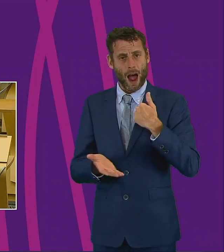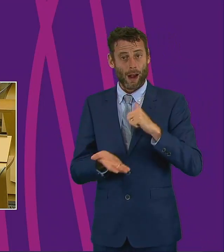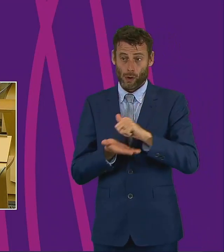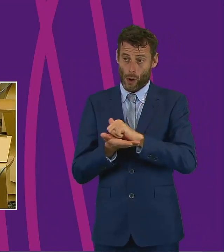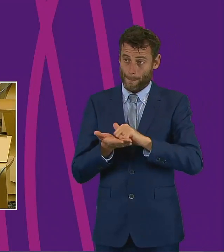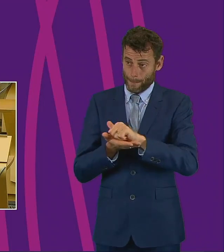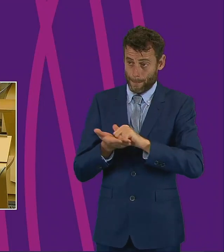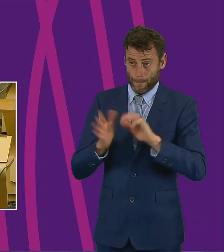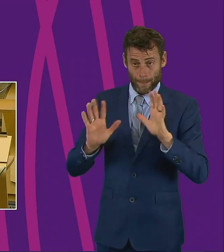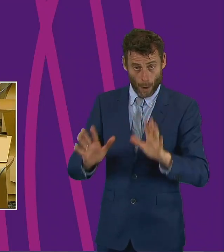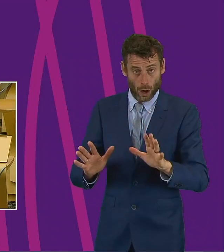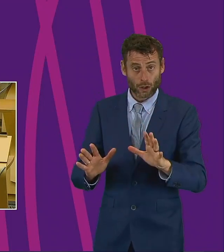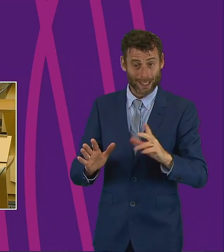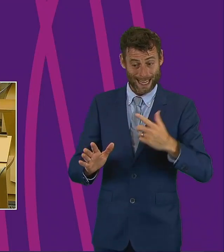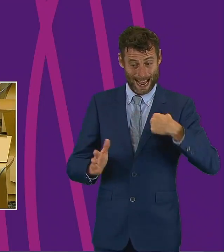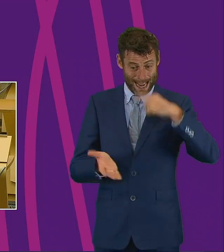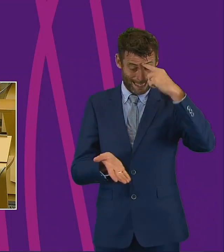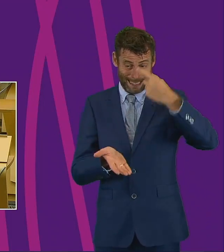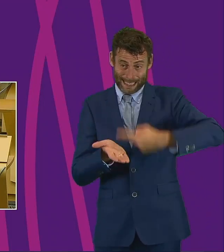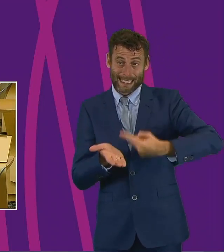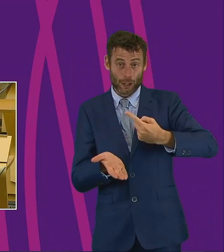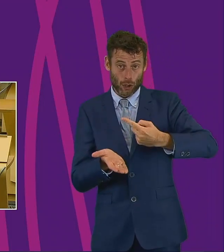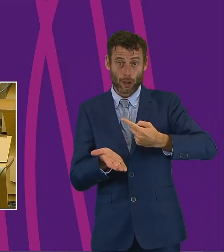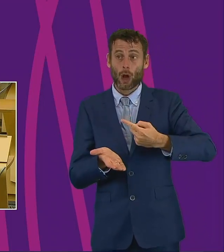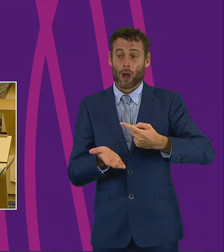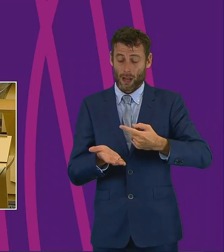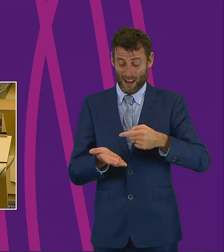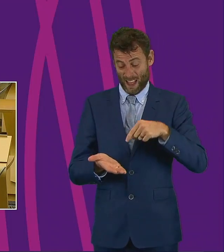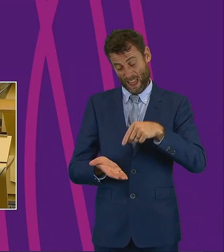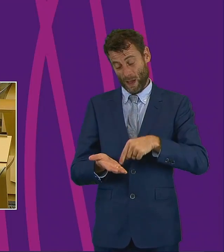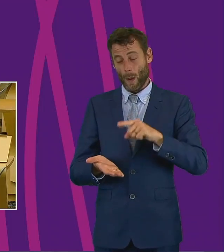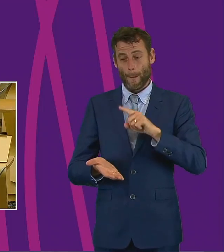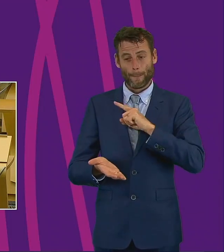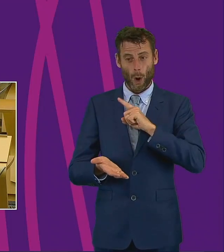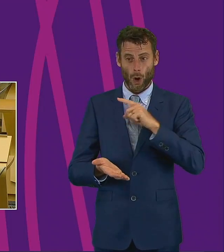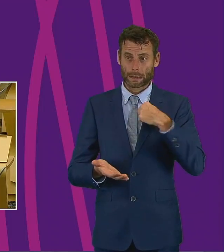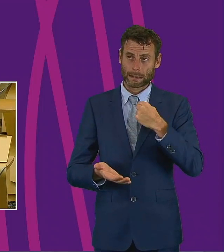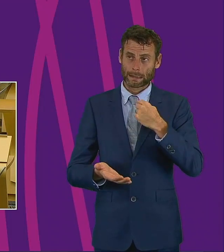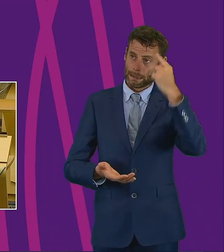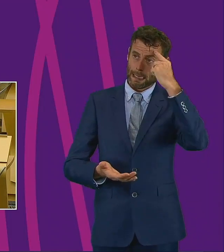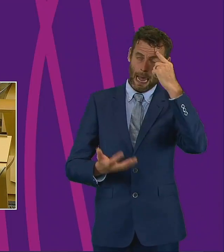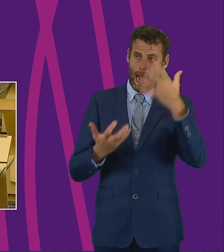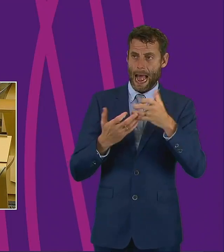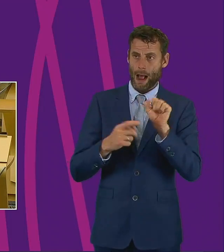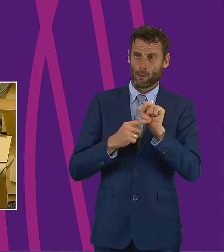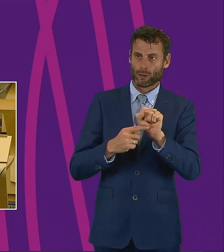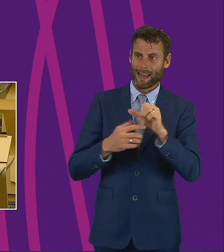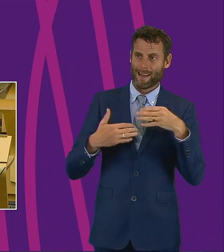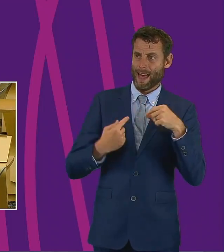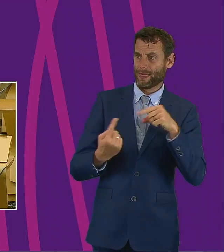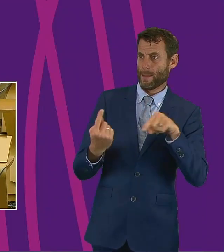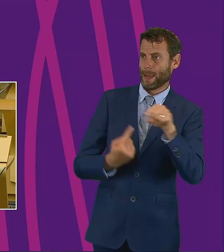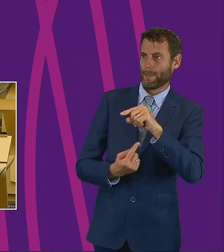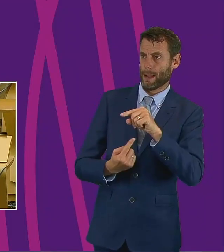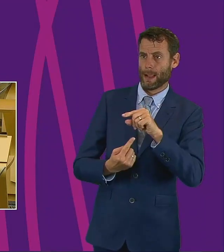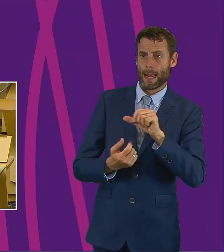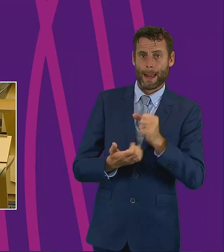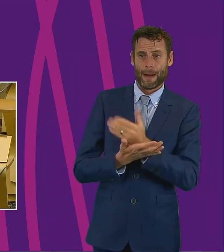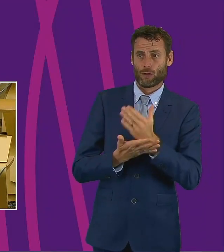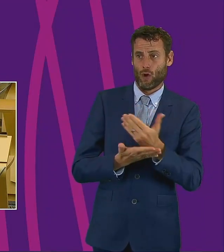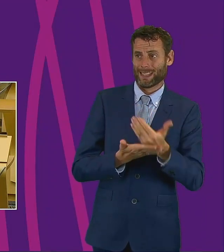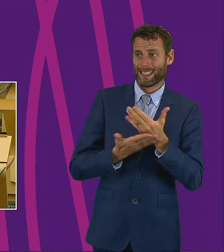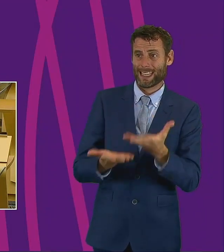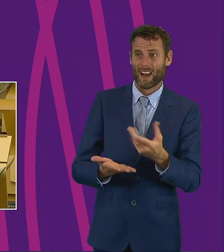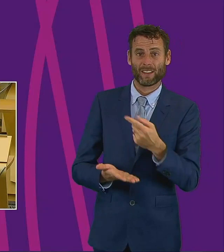from an infectious virus. If the member finds that woeful, then I'm afraid there's not too much I can do about that. I understand